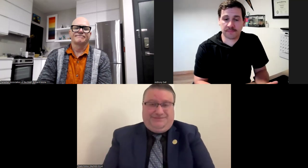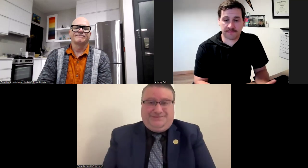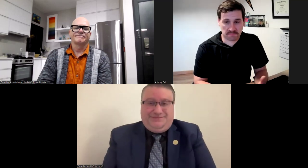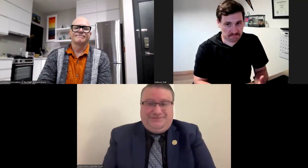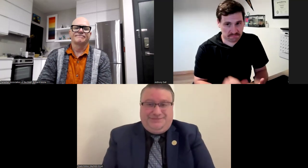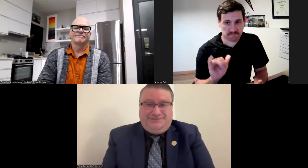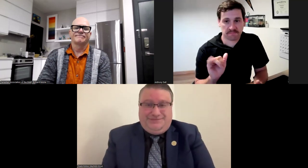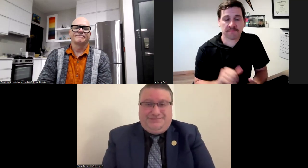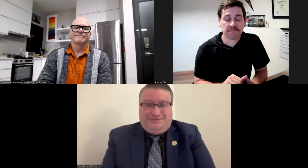to government.